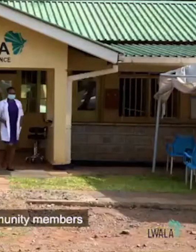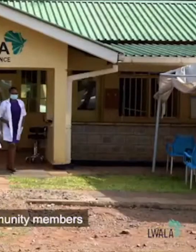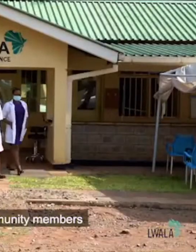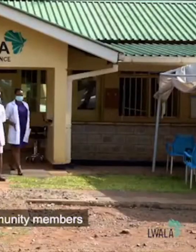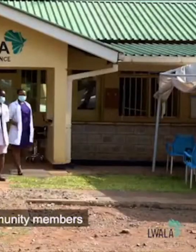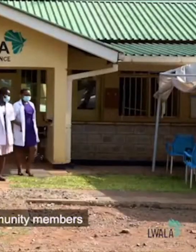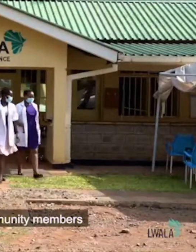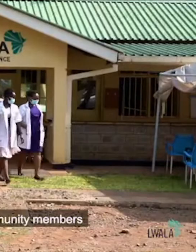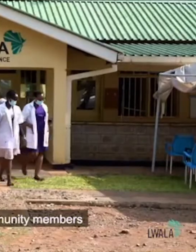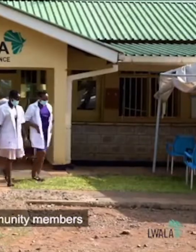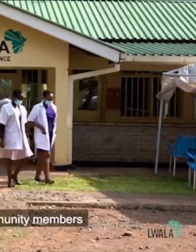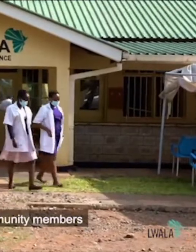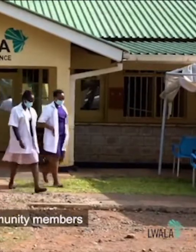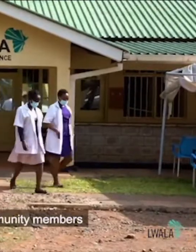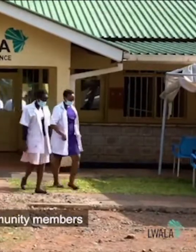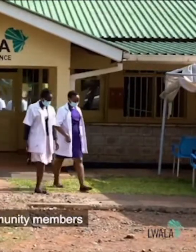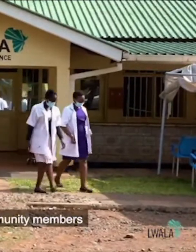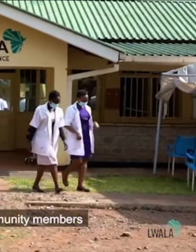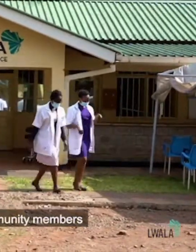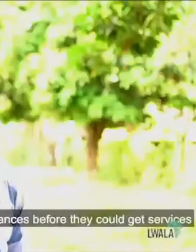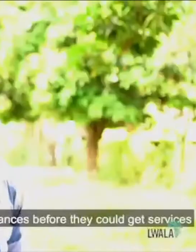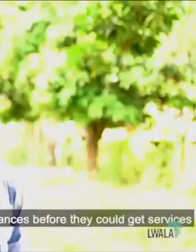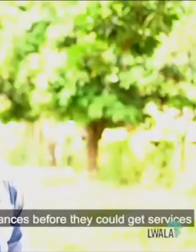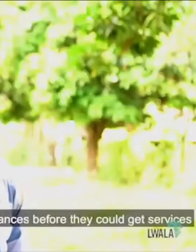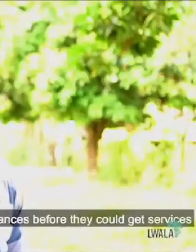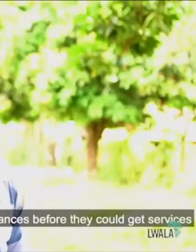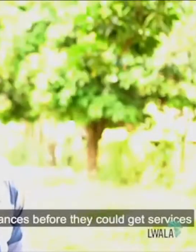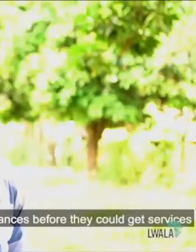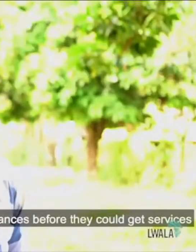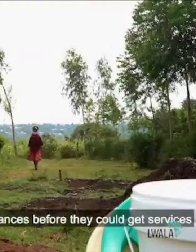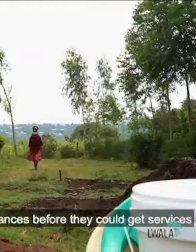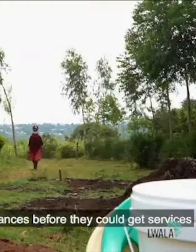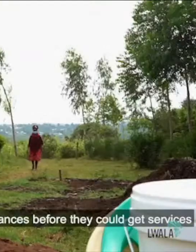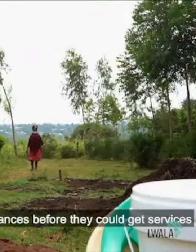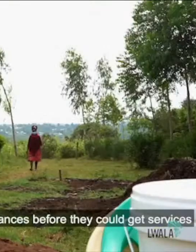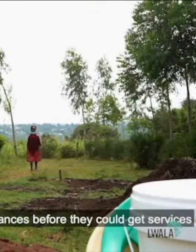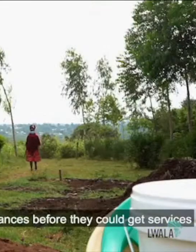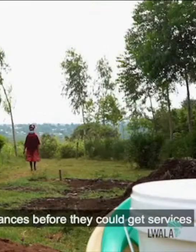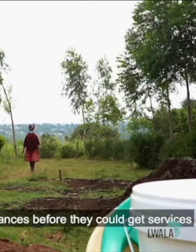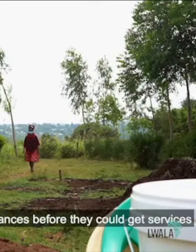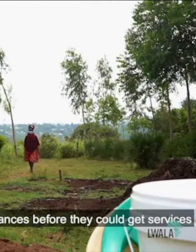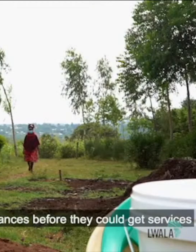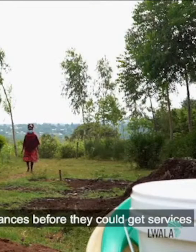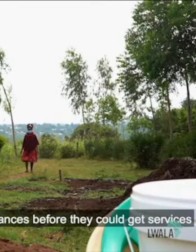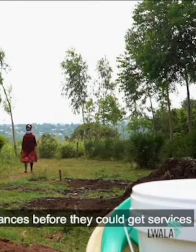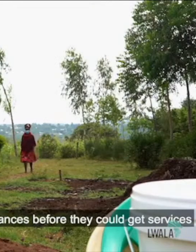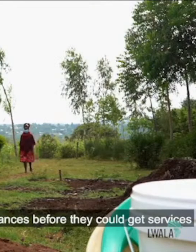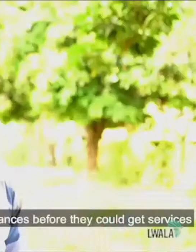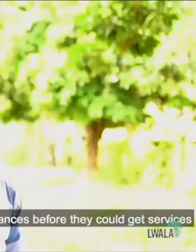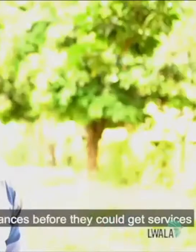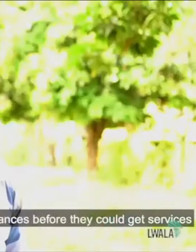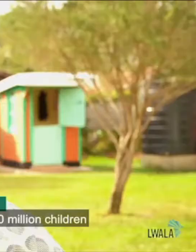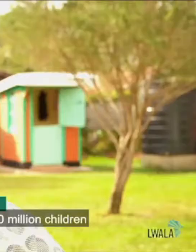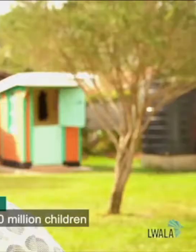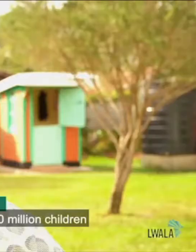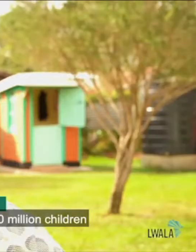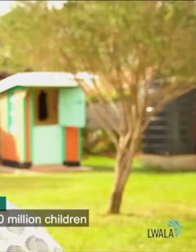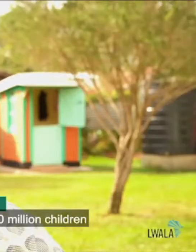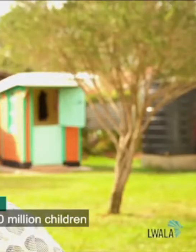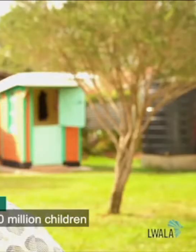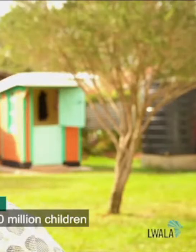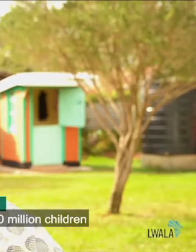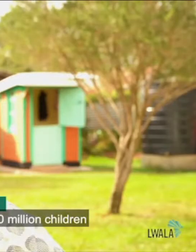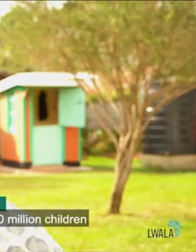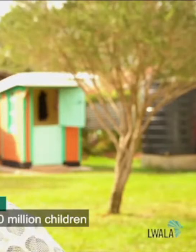hospital that could help their community members, because people were walking long distances before they could get services.